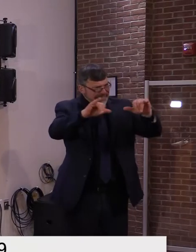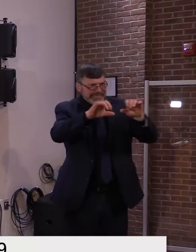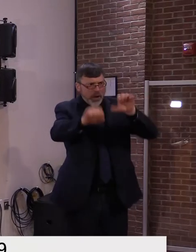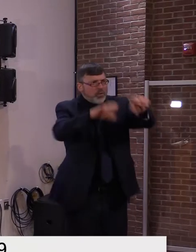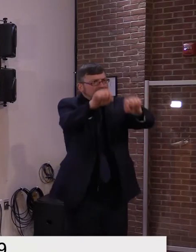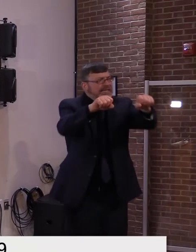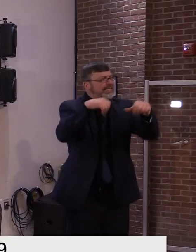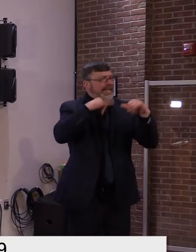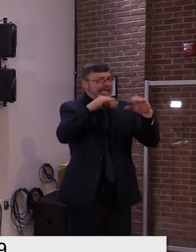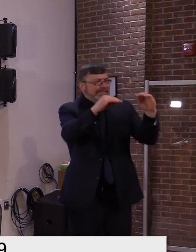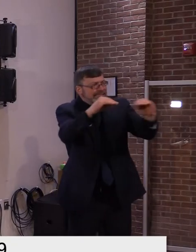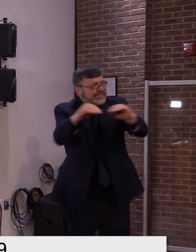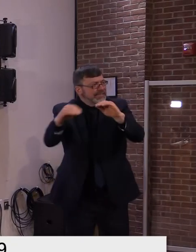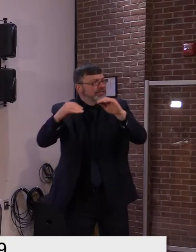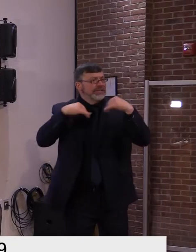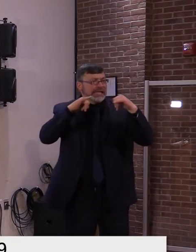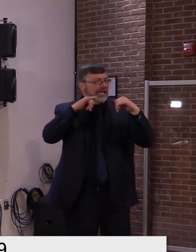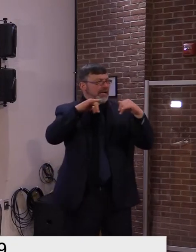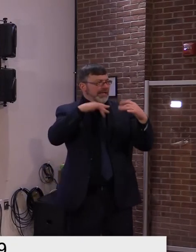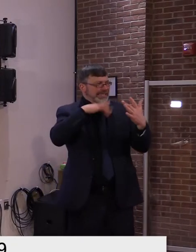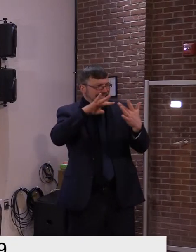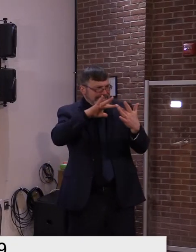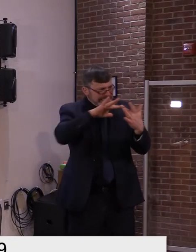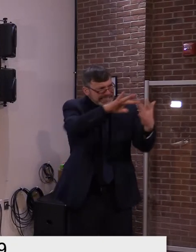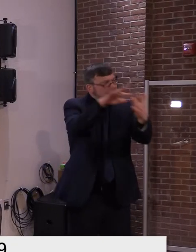Home with the staff there.